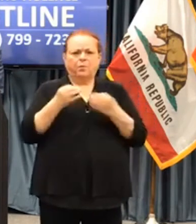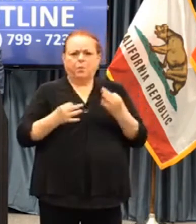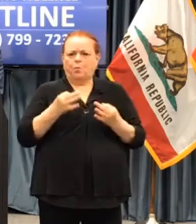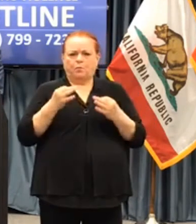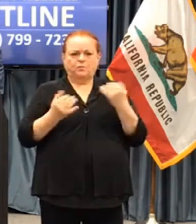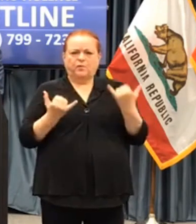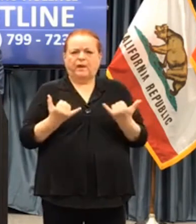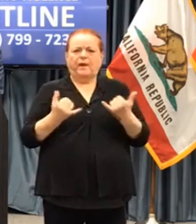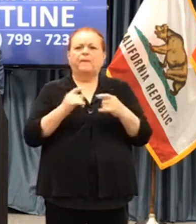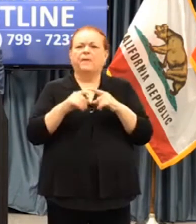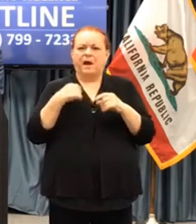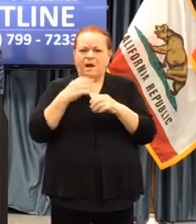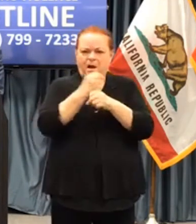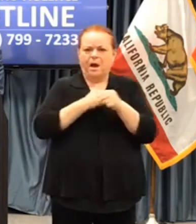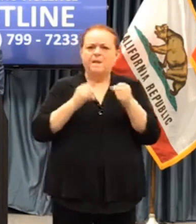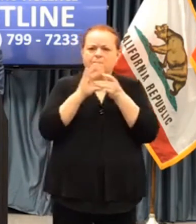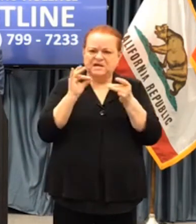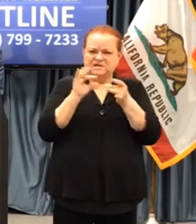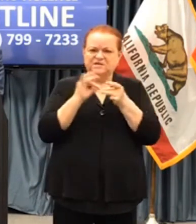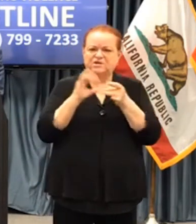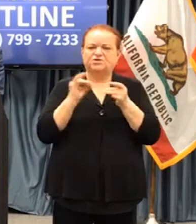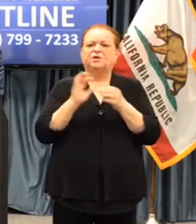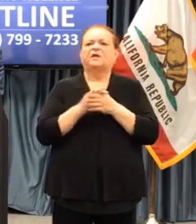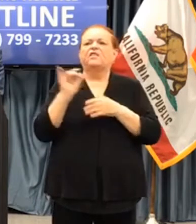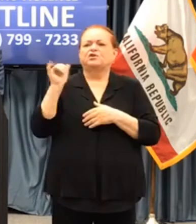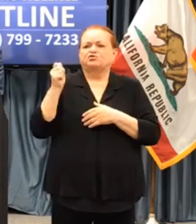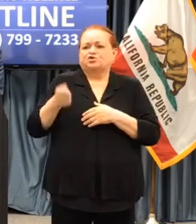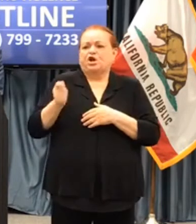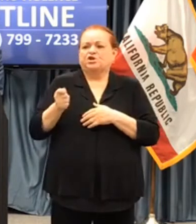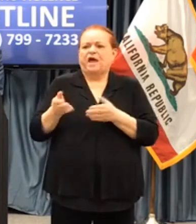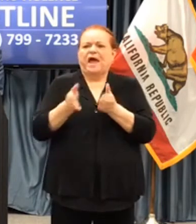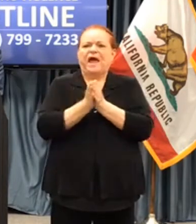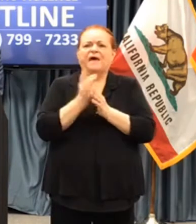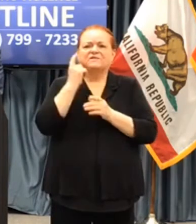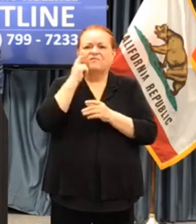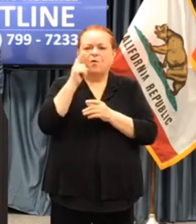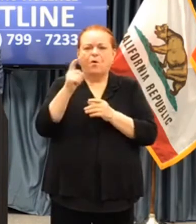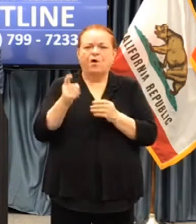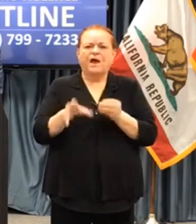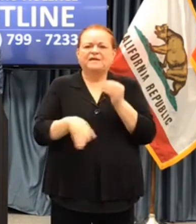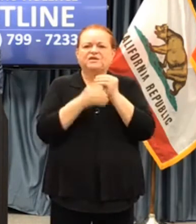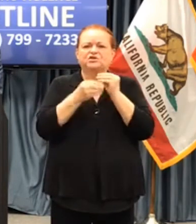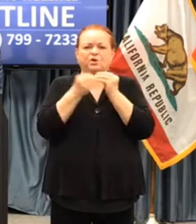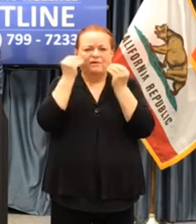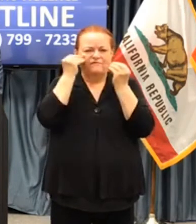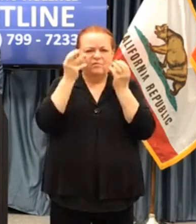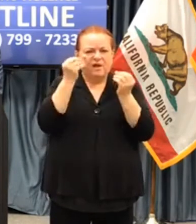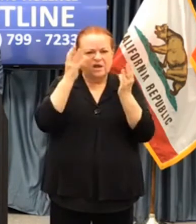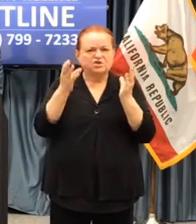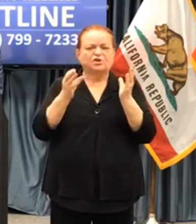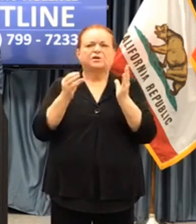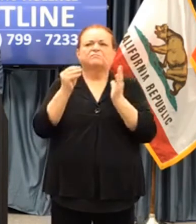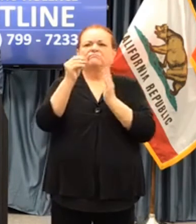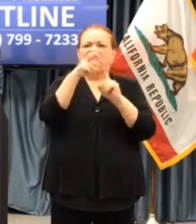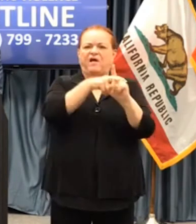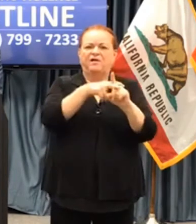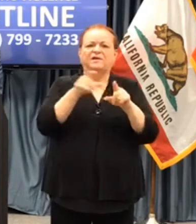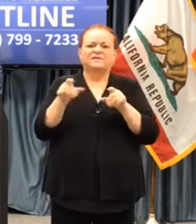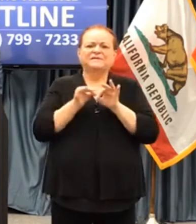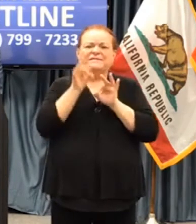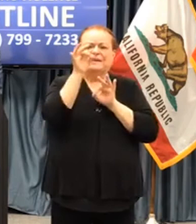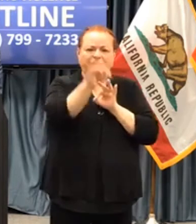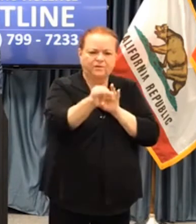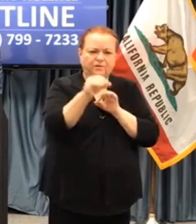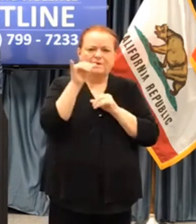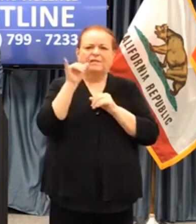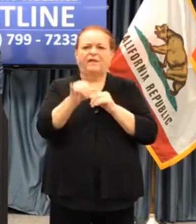Our understanding is the judge asked for additional briefings from the county, and he has continued the matter until